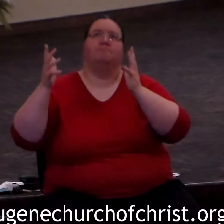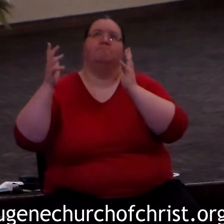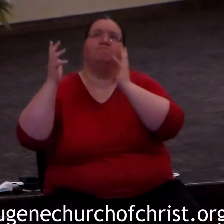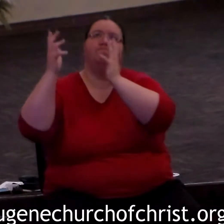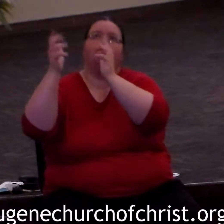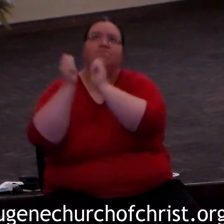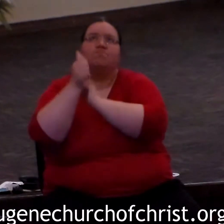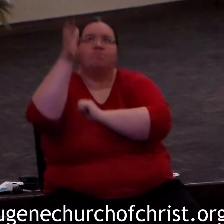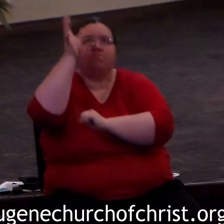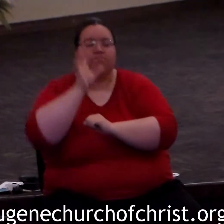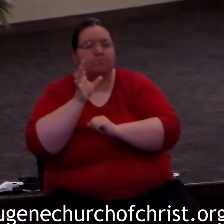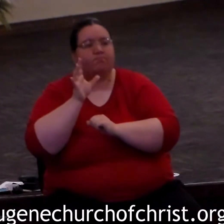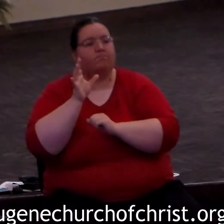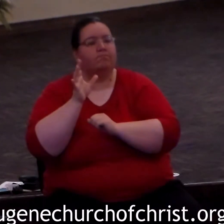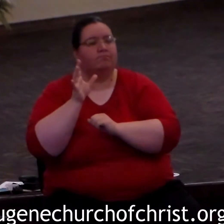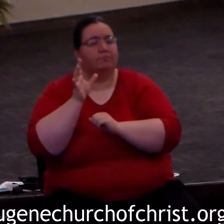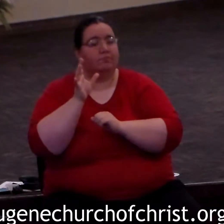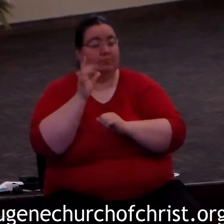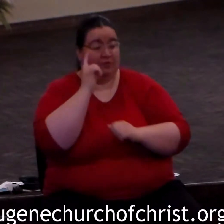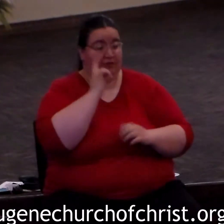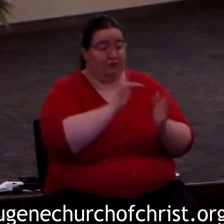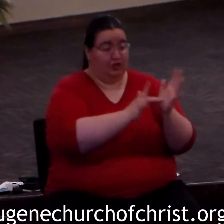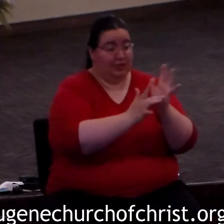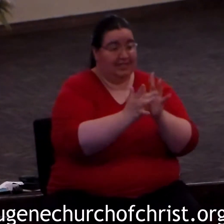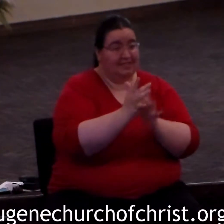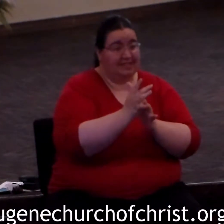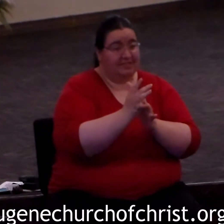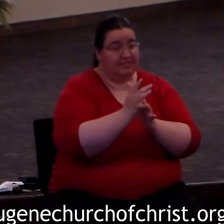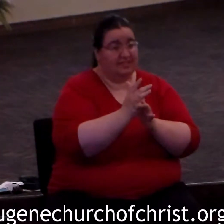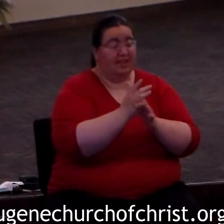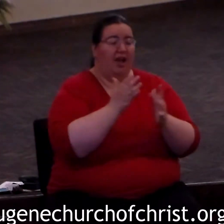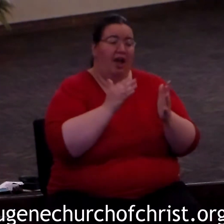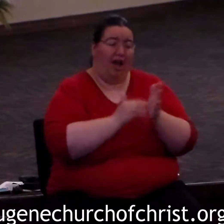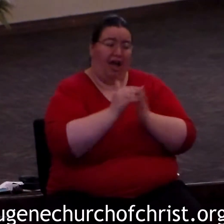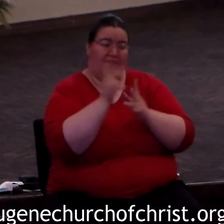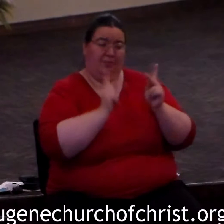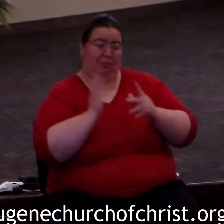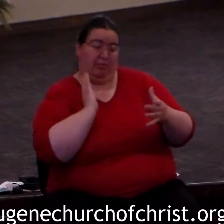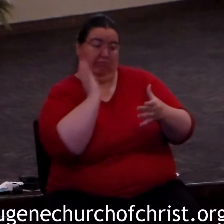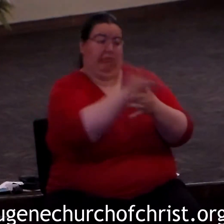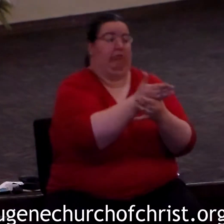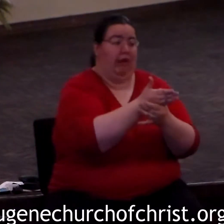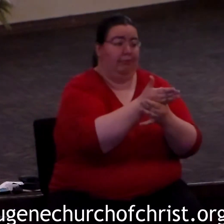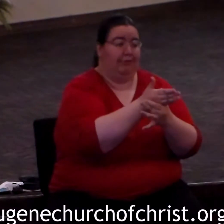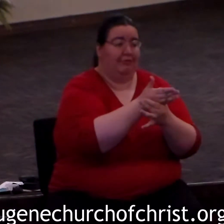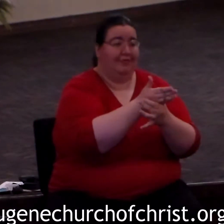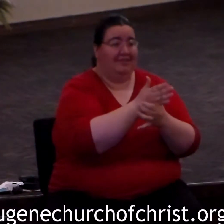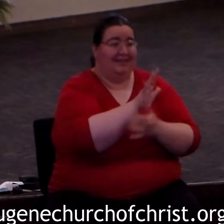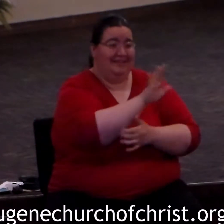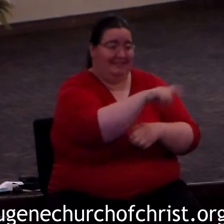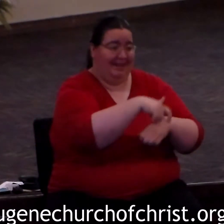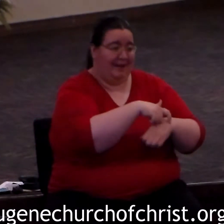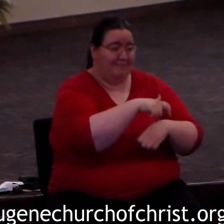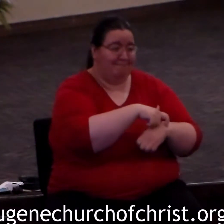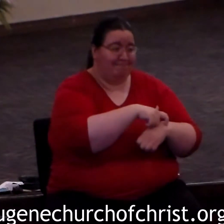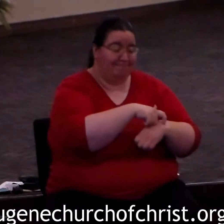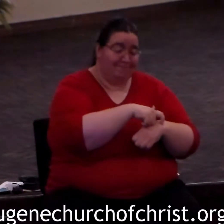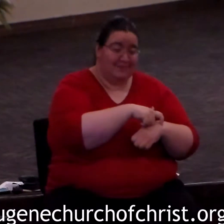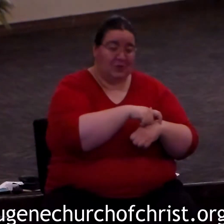on? For Jesus, so many times that's interrupted, which brings us maybe to our second thought, which is, when that is interrupted